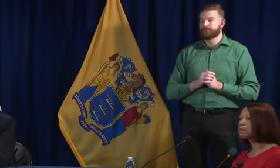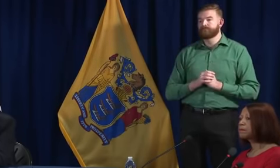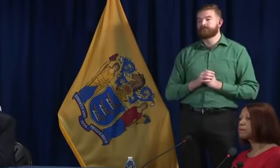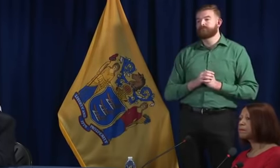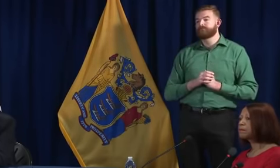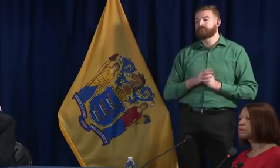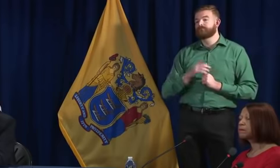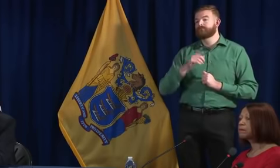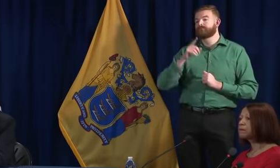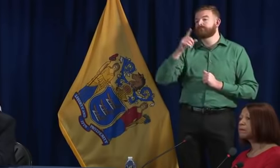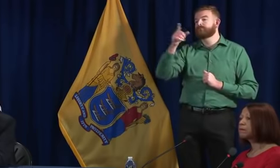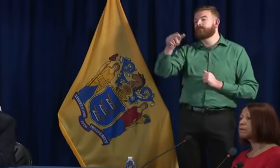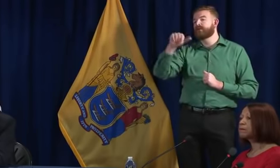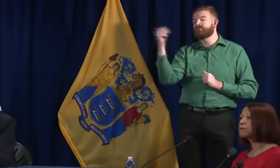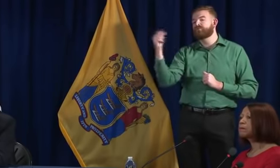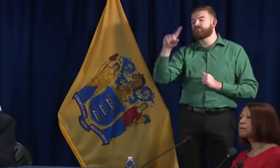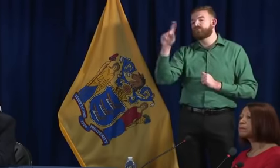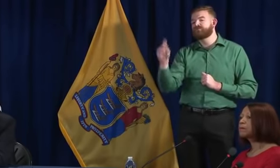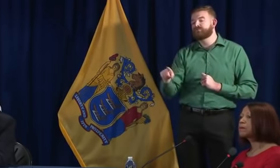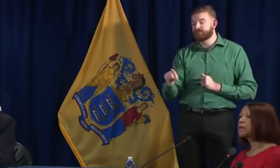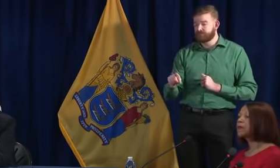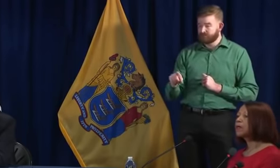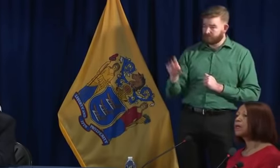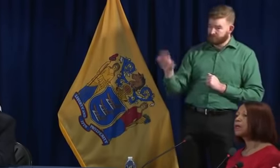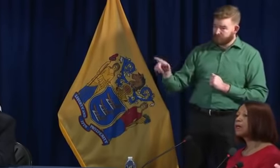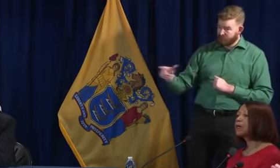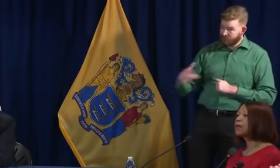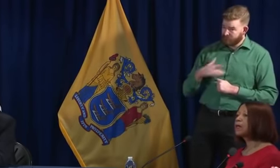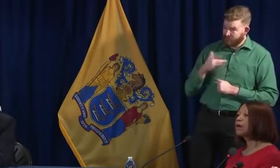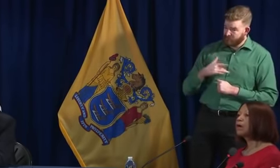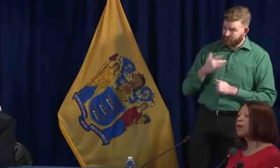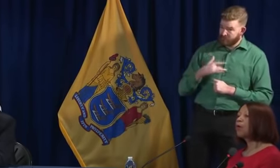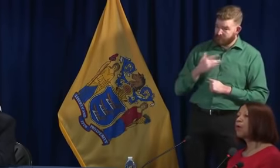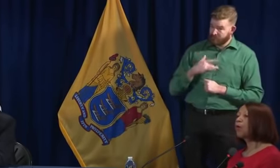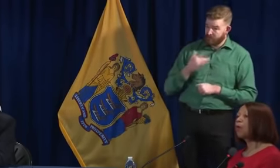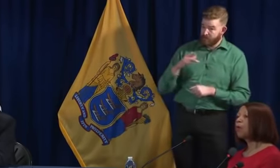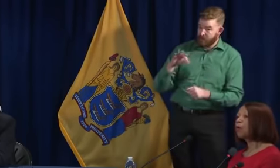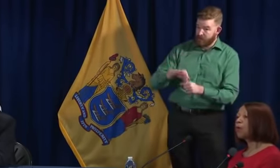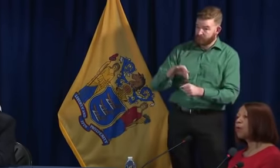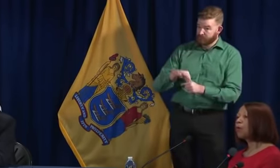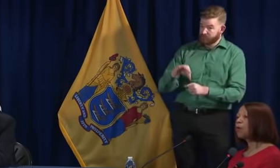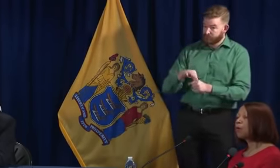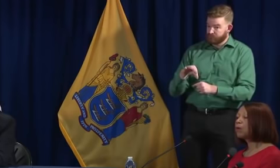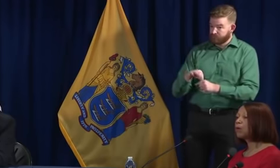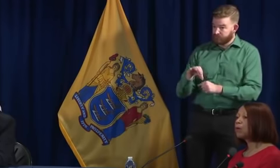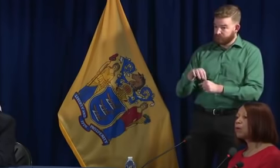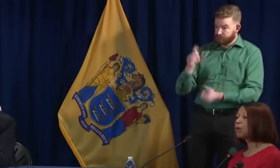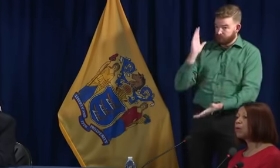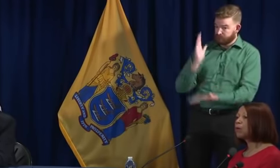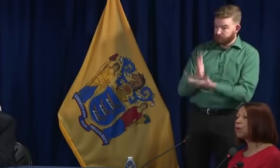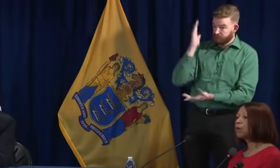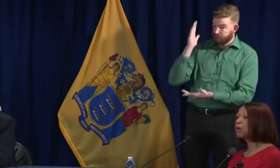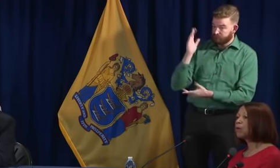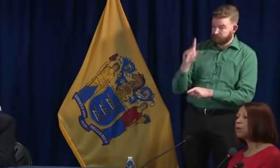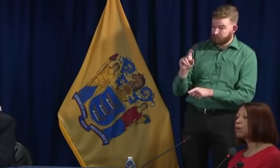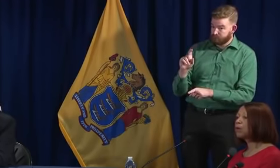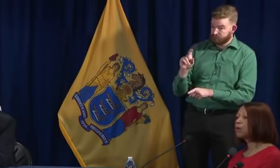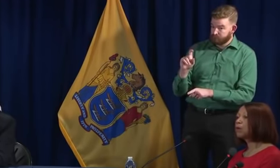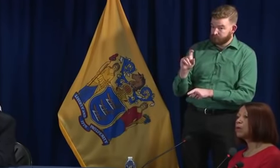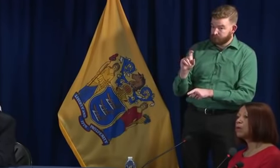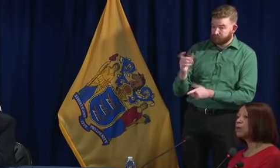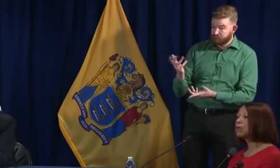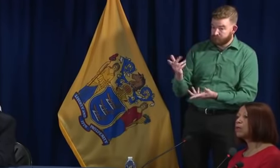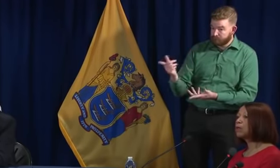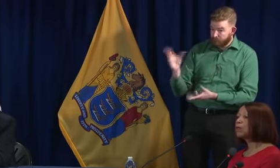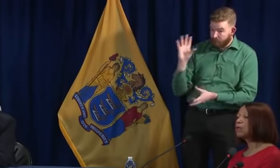stop all in-person voting or all in-person voter contact? And then, are you involved still with the DGA while this